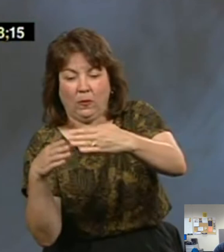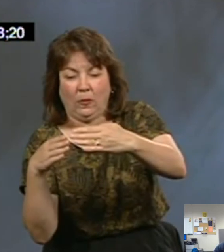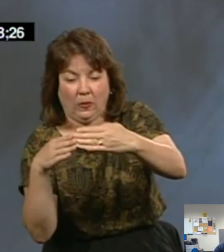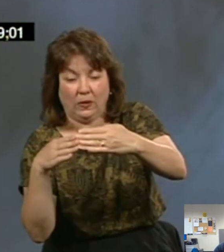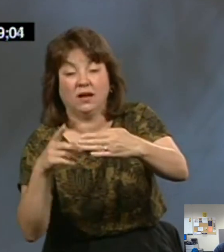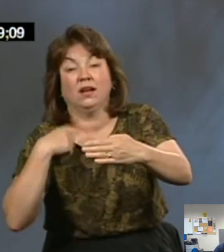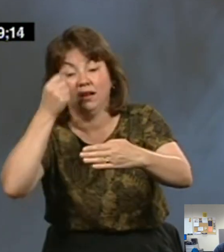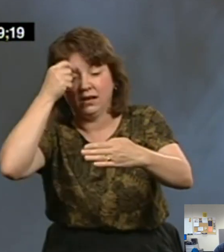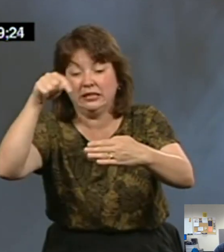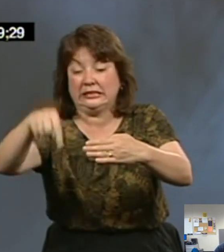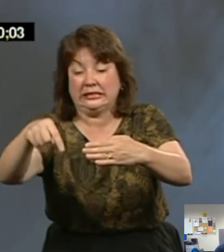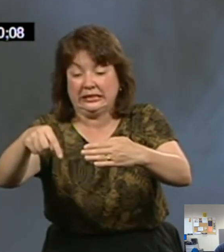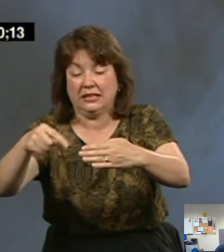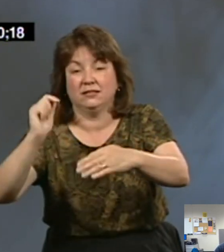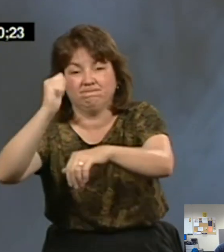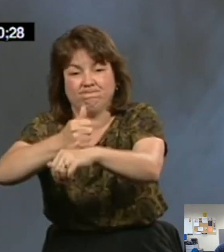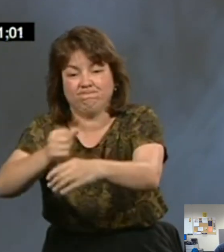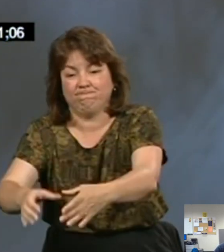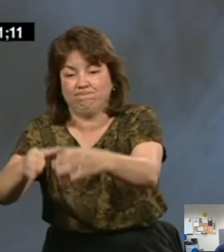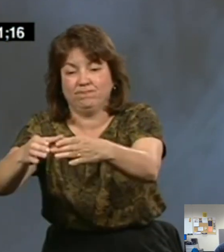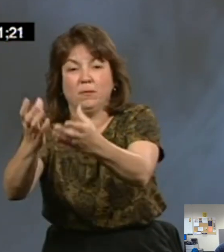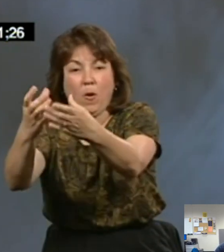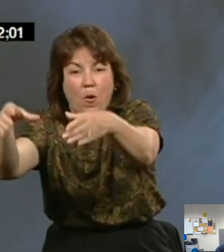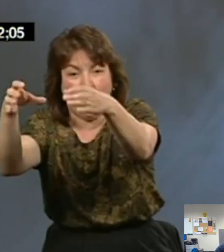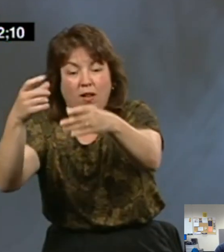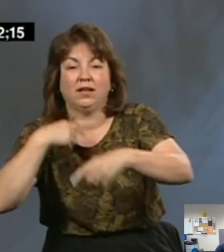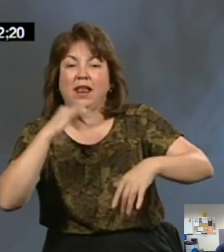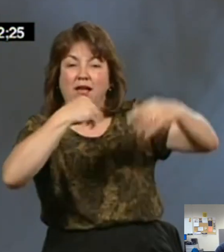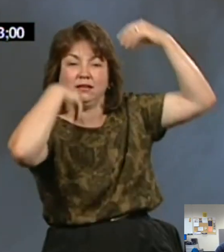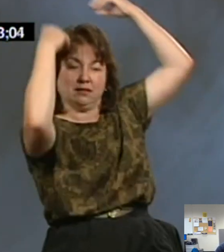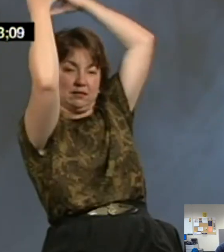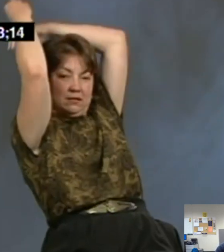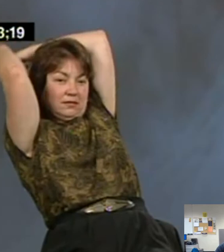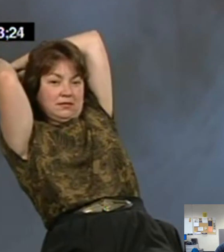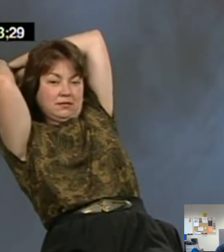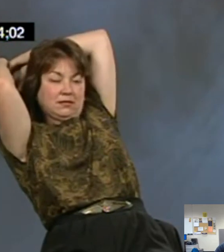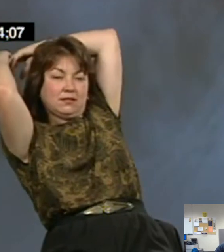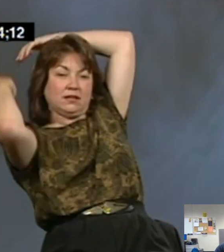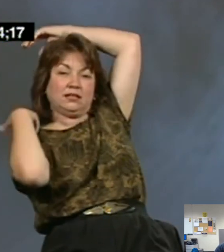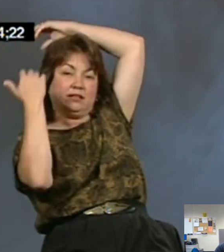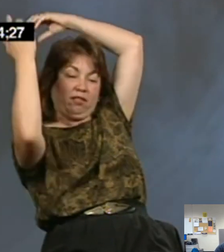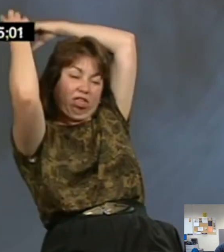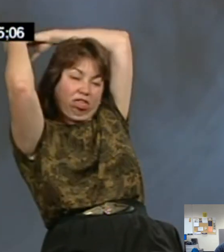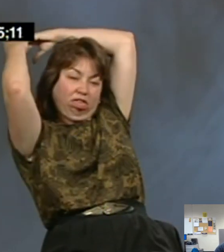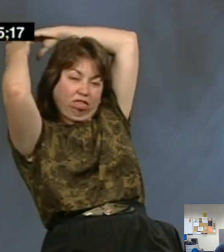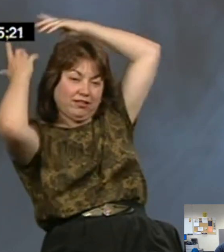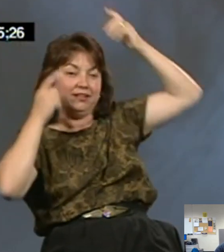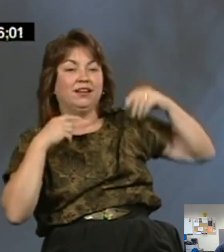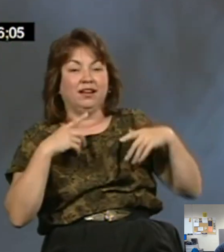I decided that I would lay opposite in my bed where I had a small little table on the end, and I could set the bowl of ice